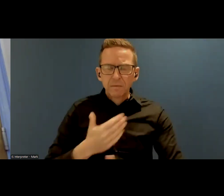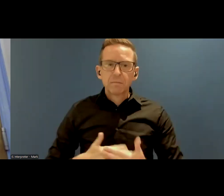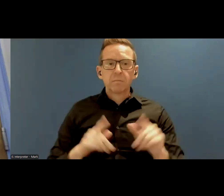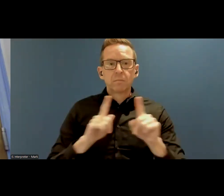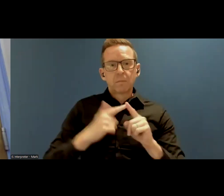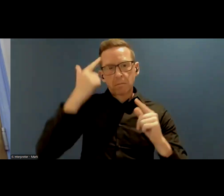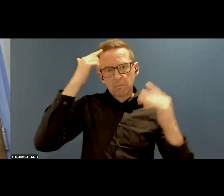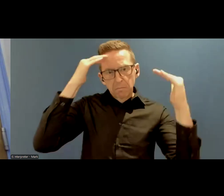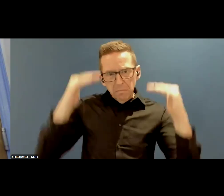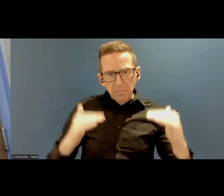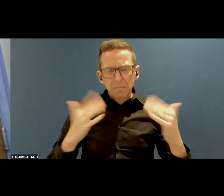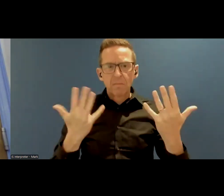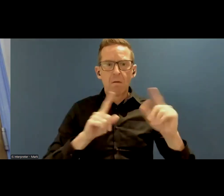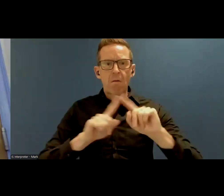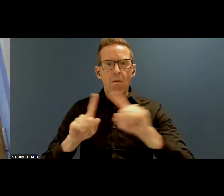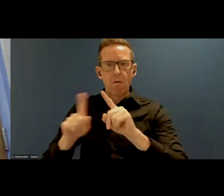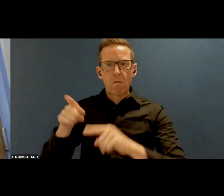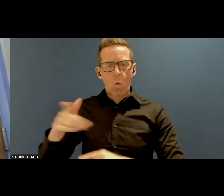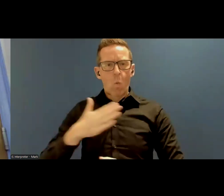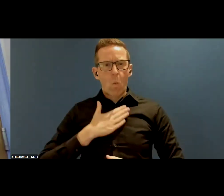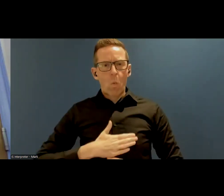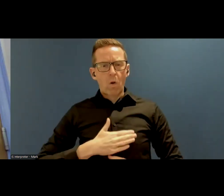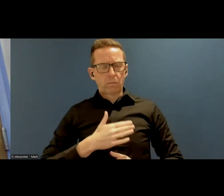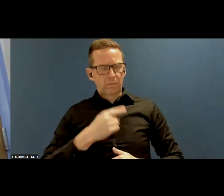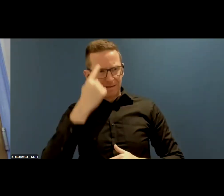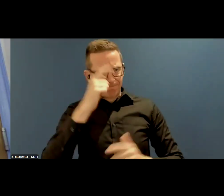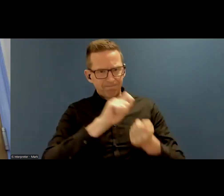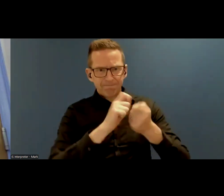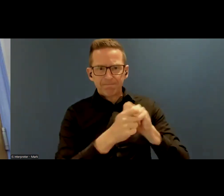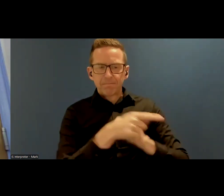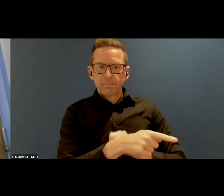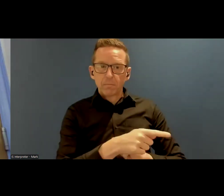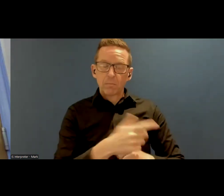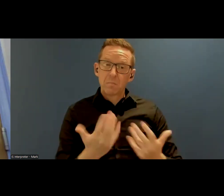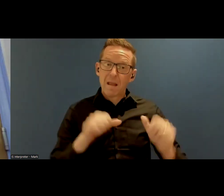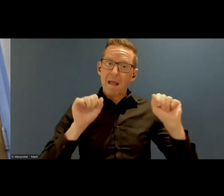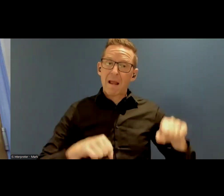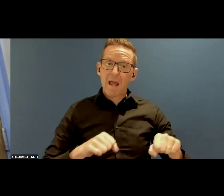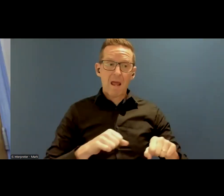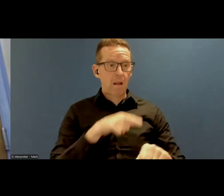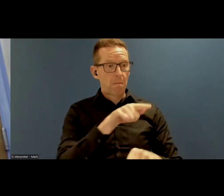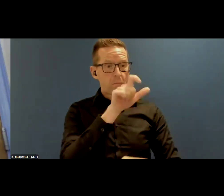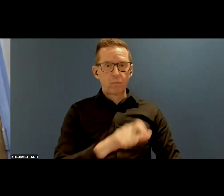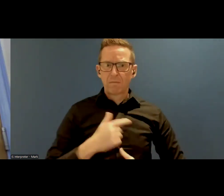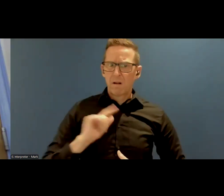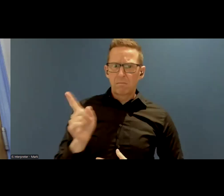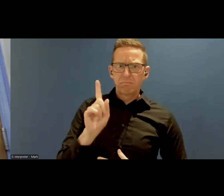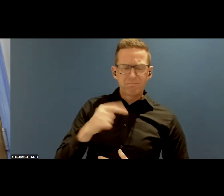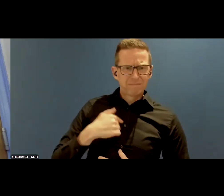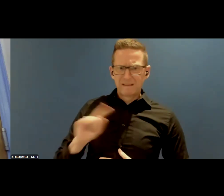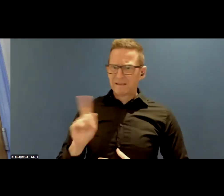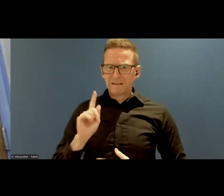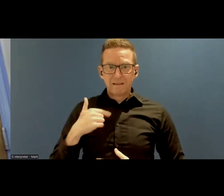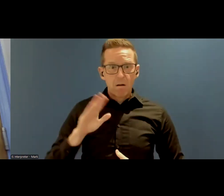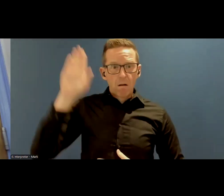neurodiverse people who are subjected to involuntary detention in psychiatric hospitals and